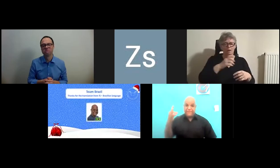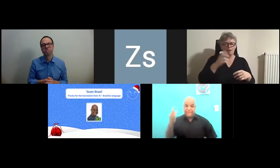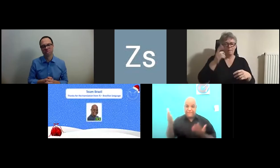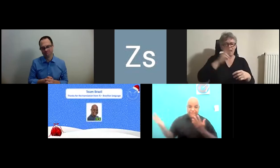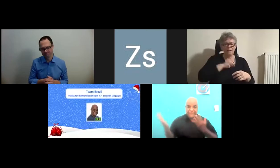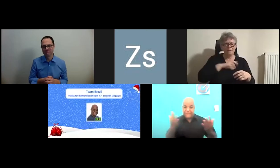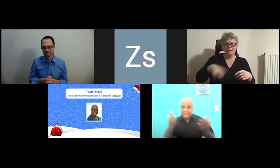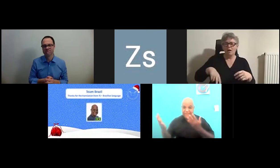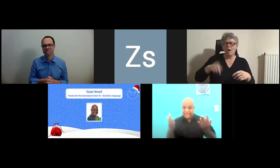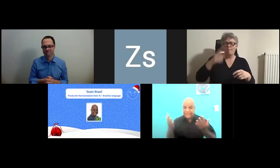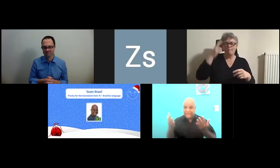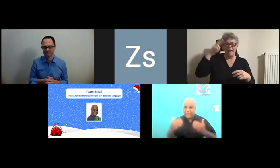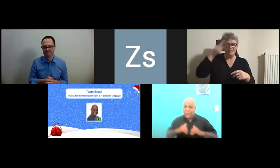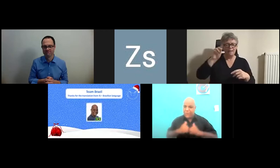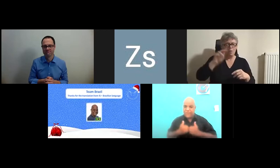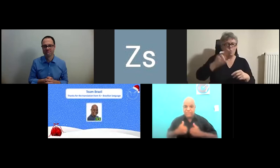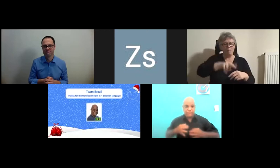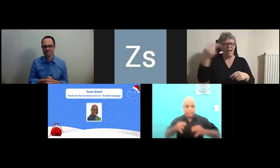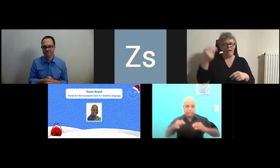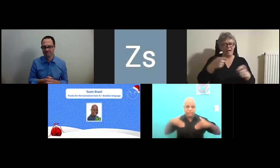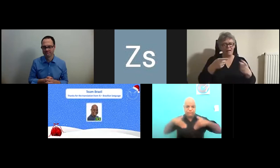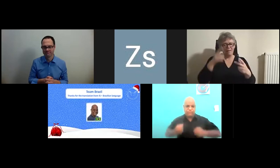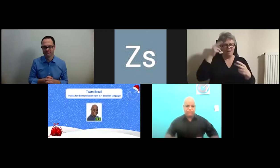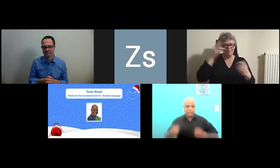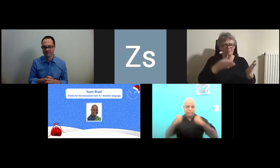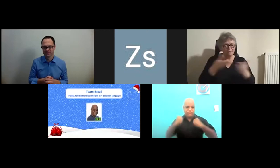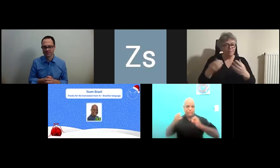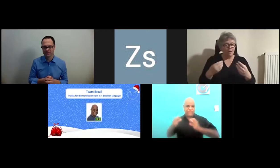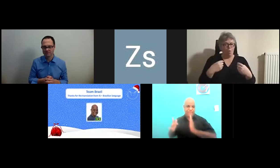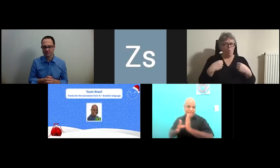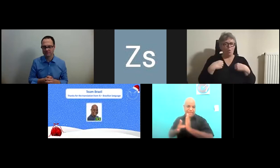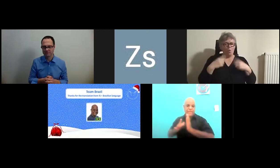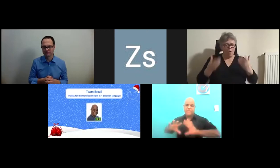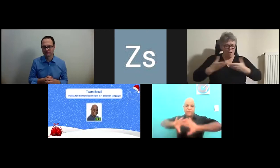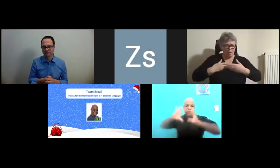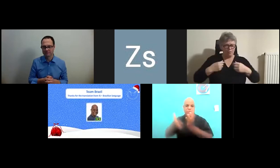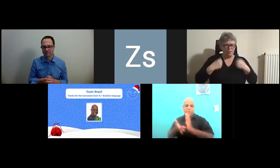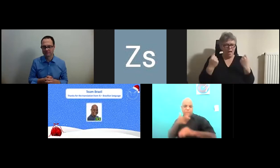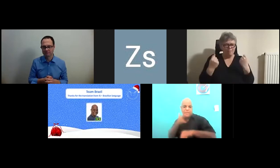That you do a... I have to go to the bathroom one sec. Okay.